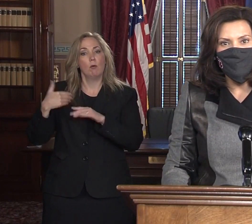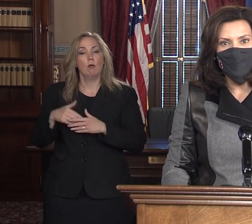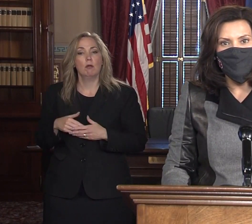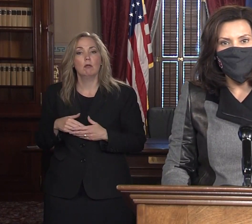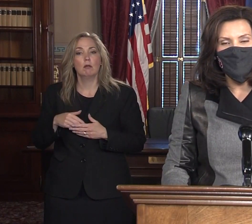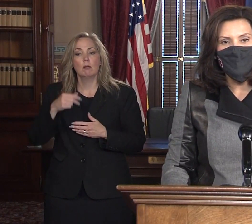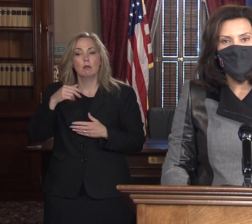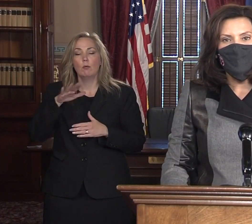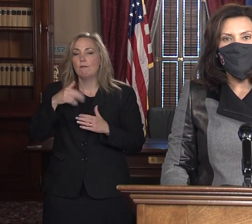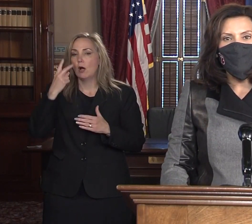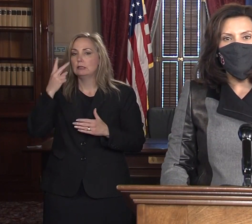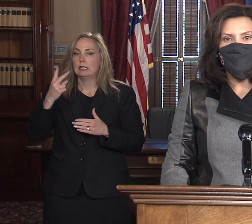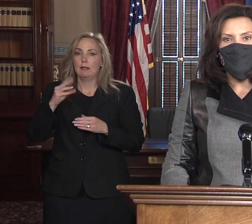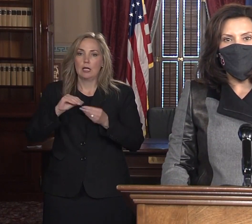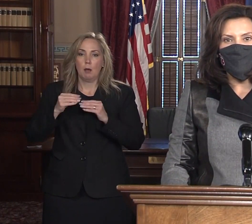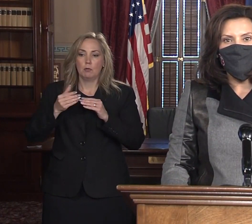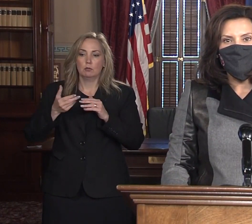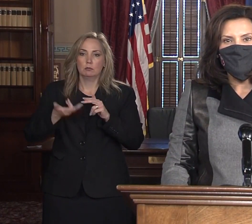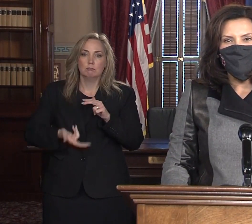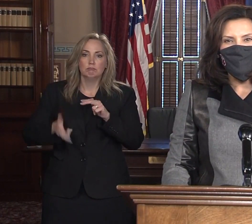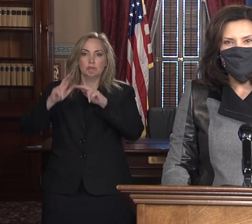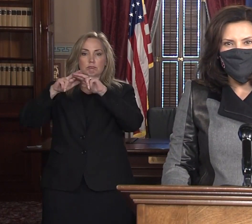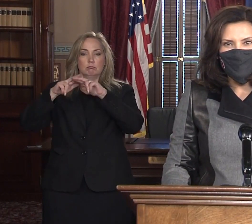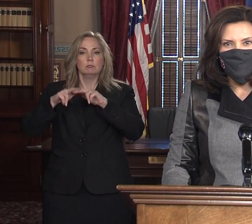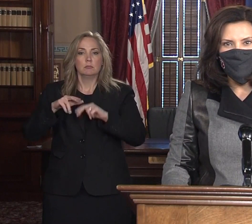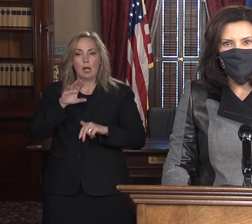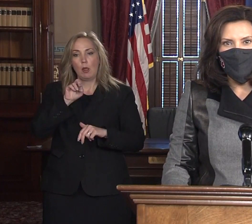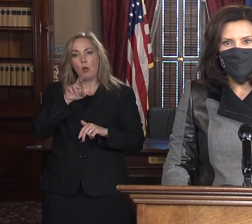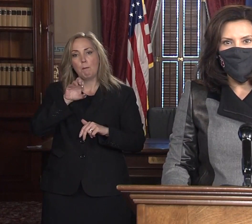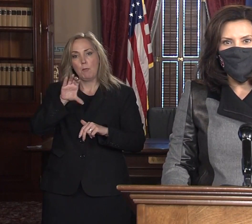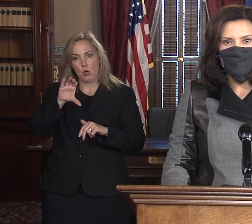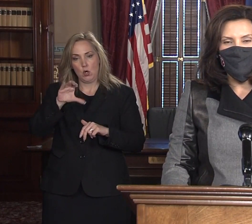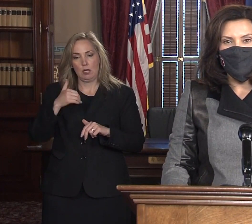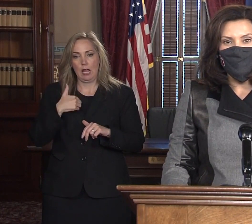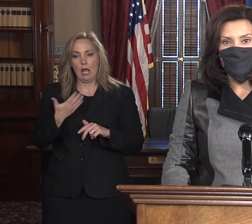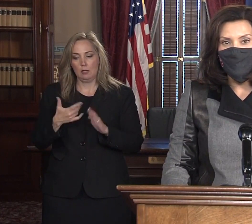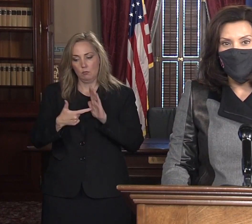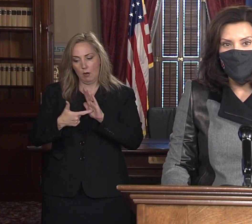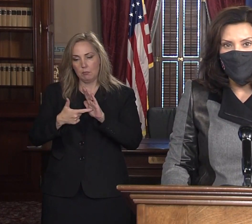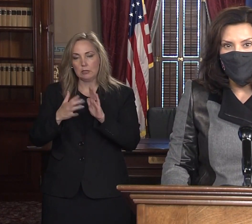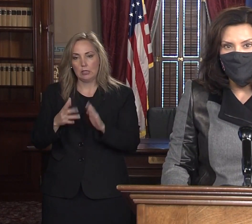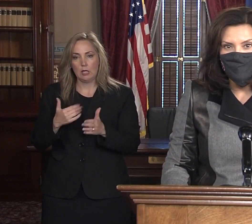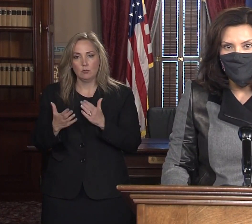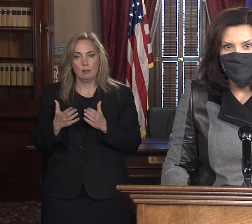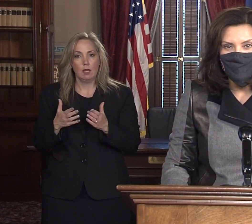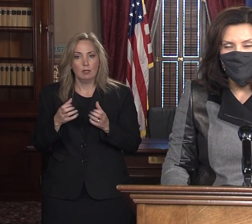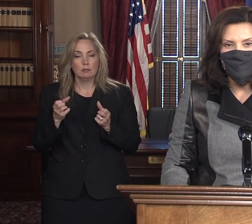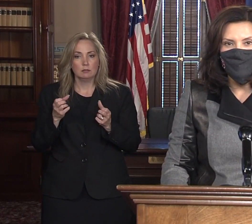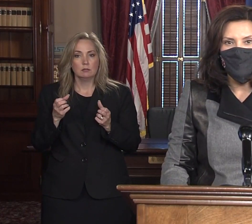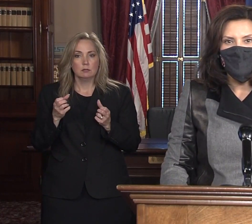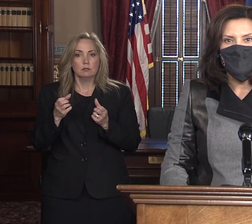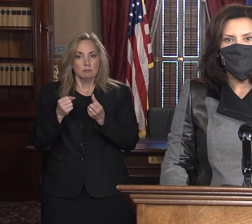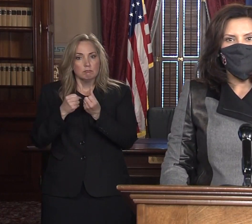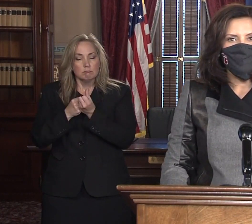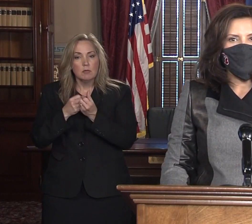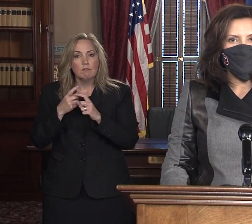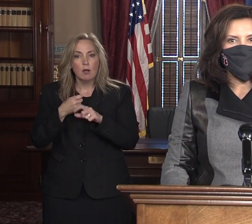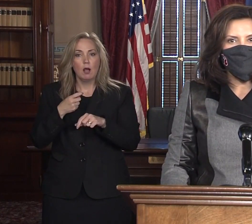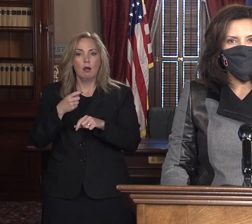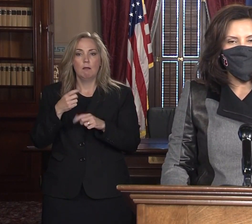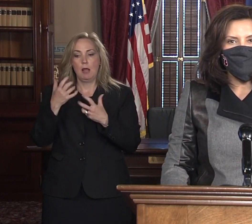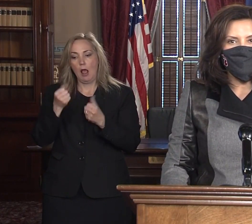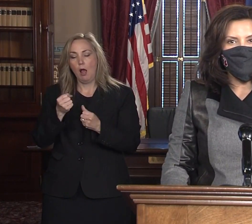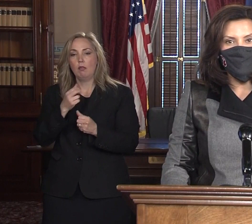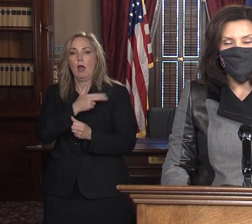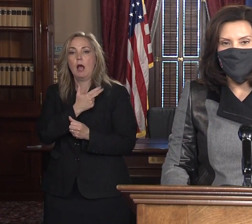the numbers rise. The MERC has got representation from some of our large health and hospital systems to